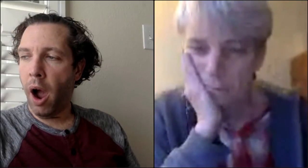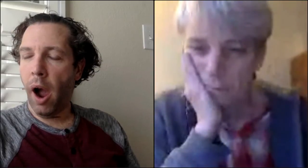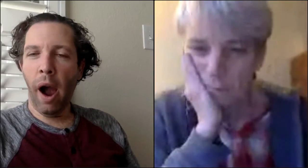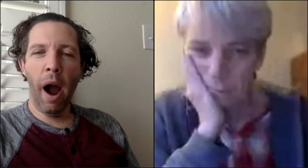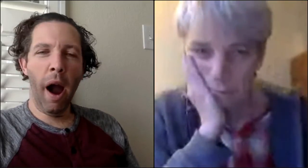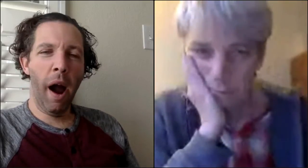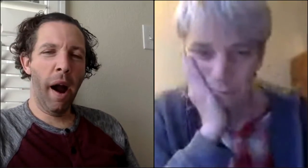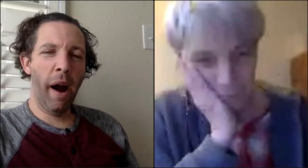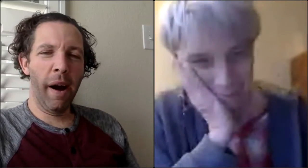You're on screen.